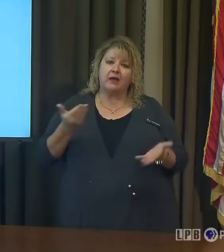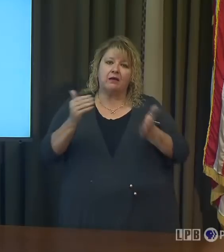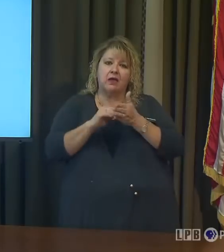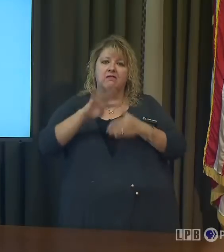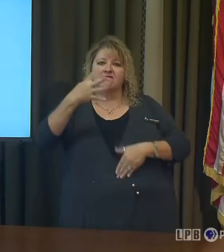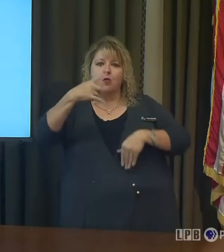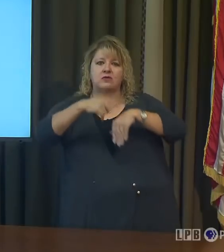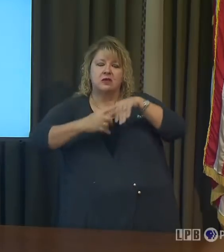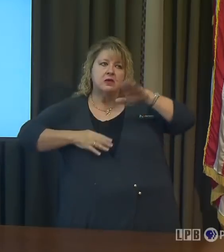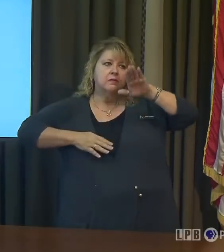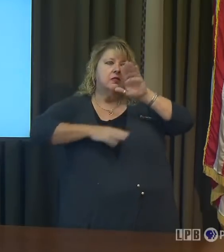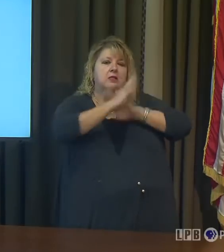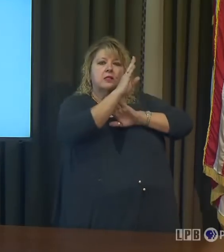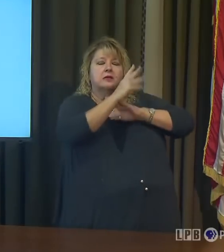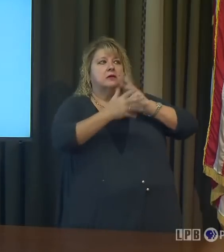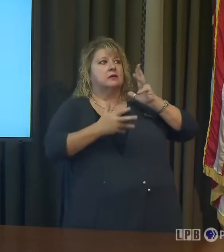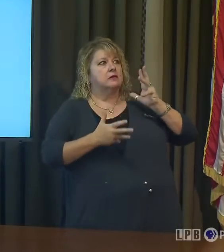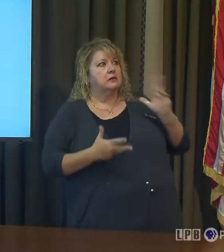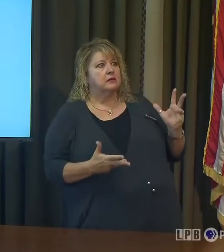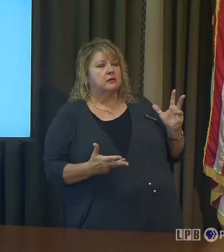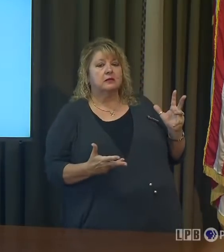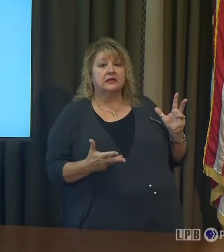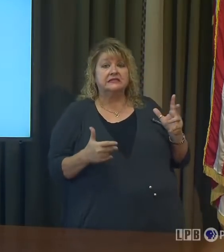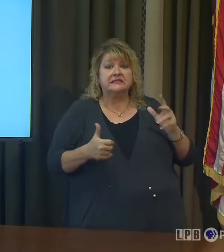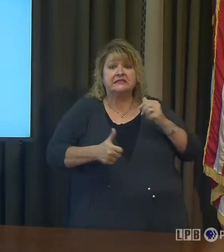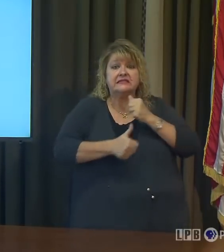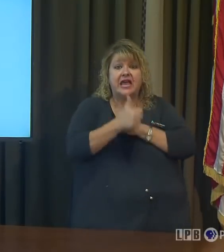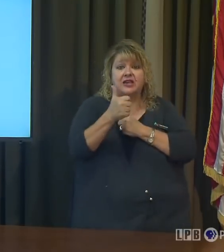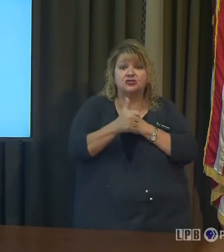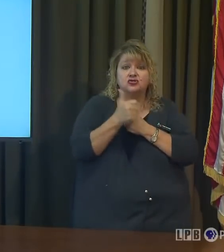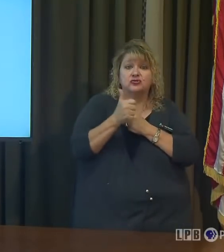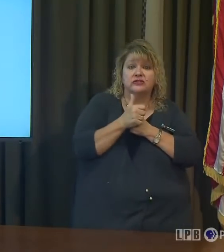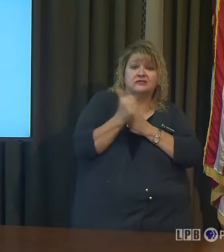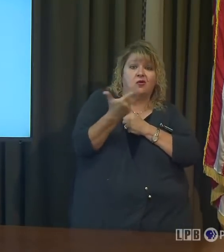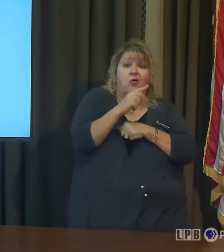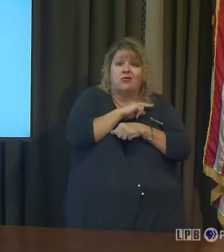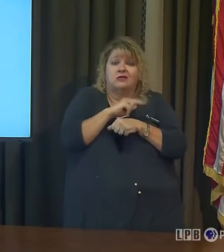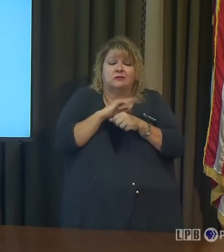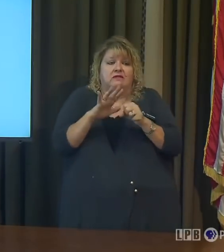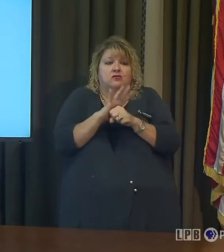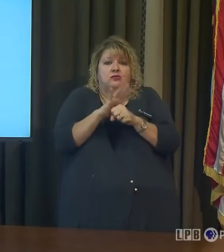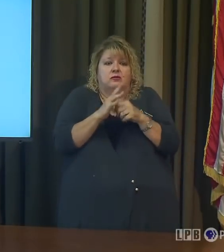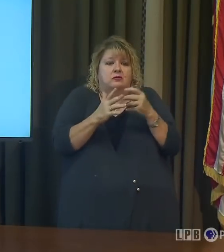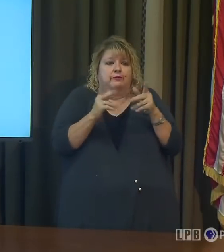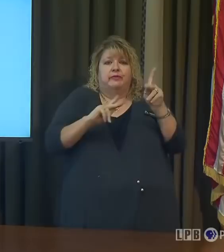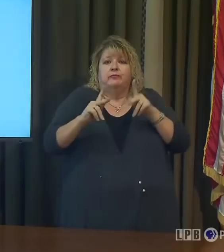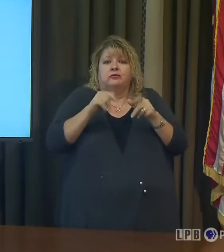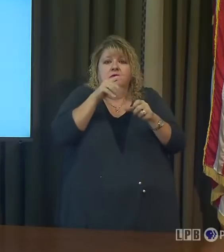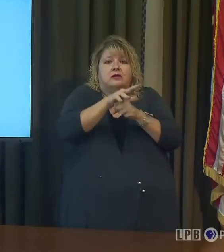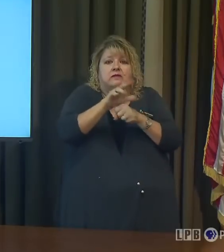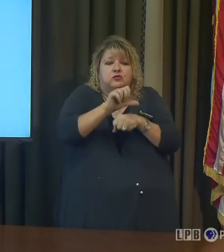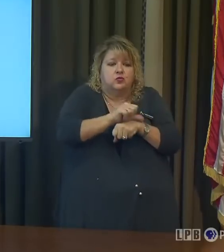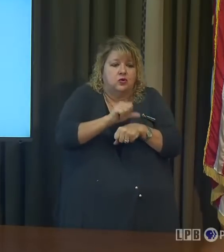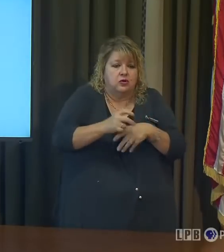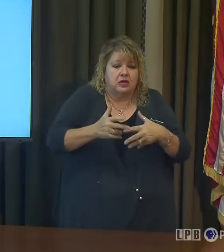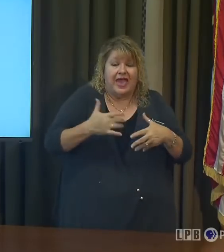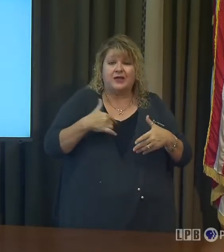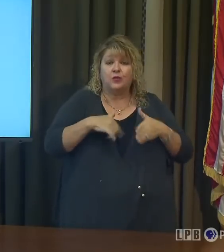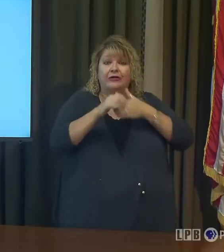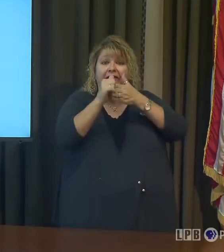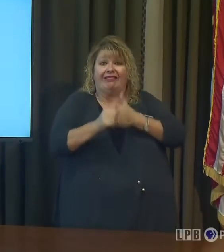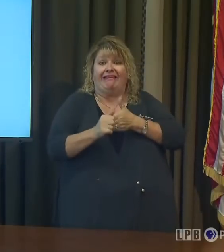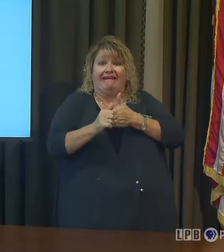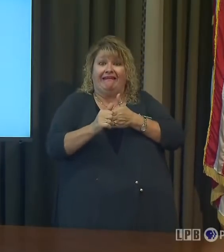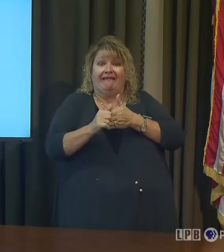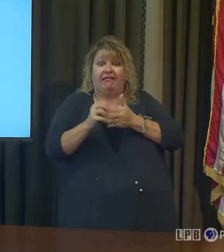again, in a very dangerous surge and leading the country. So